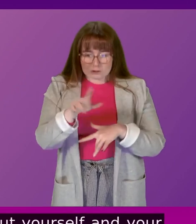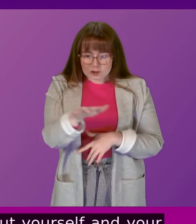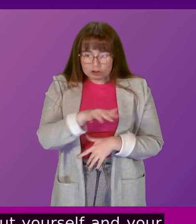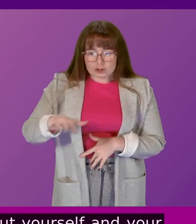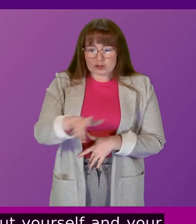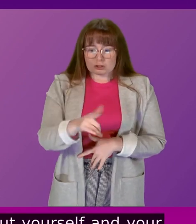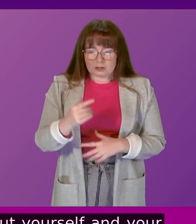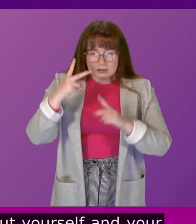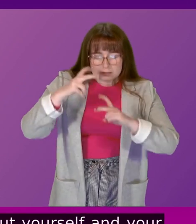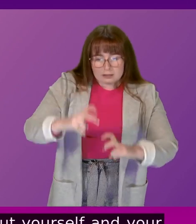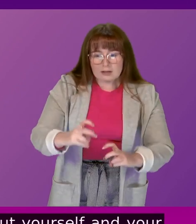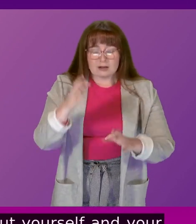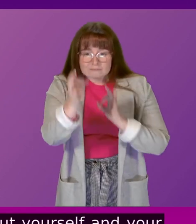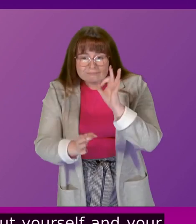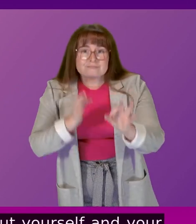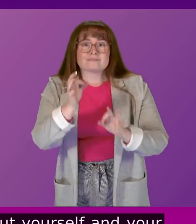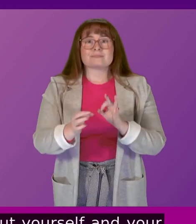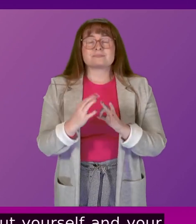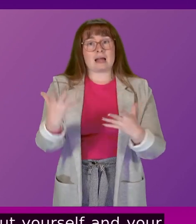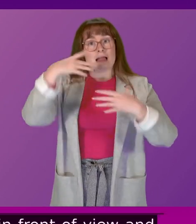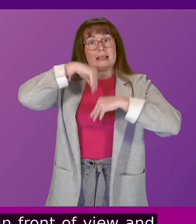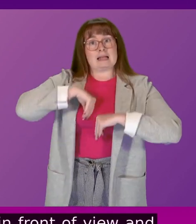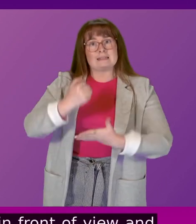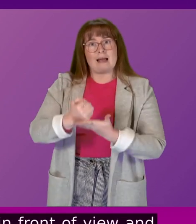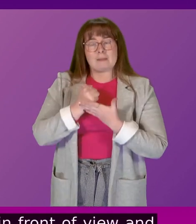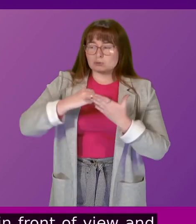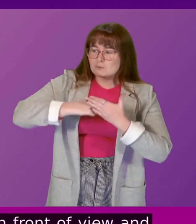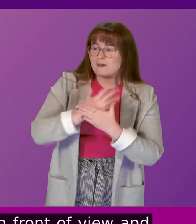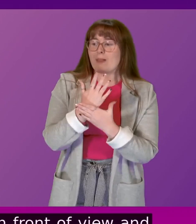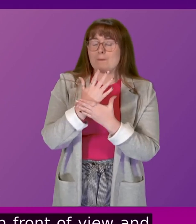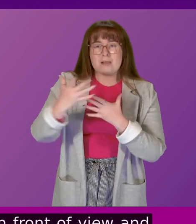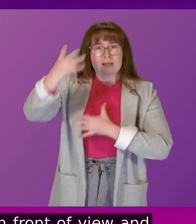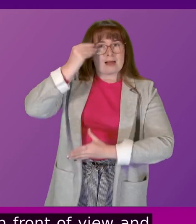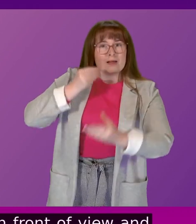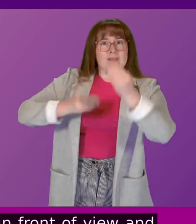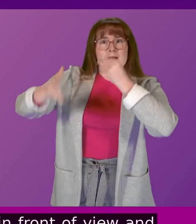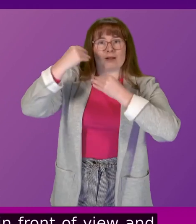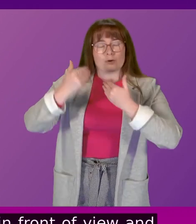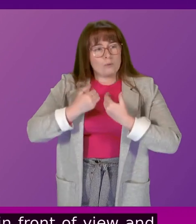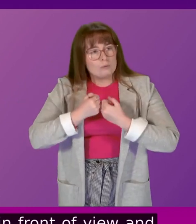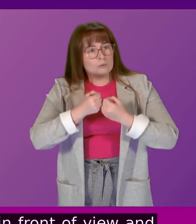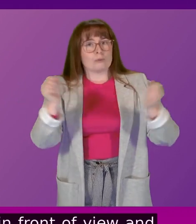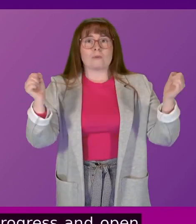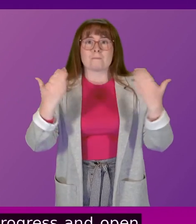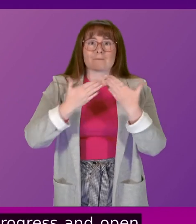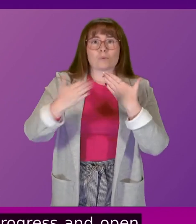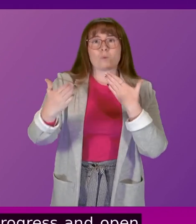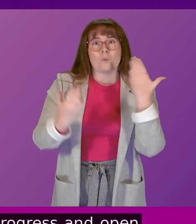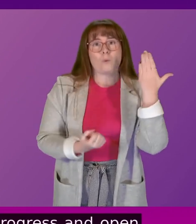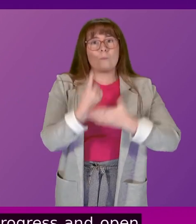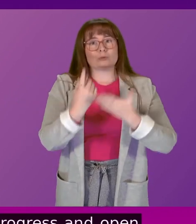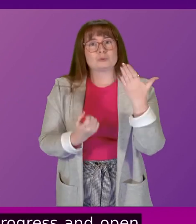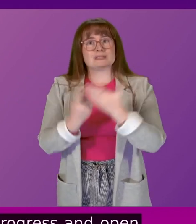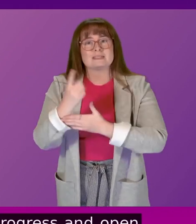you. And listening helps us to learn and progress and open ourselves up to opportunities. It also